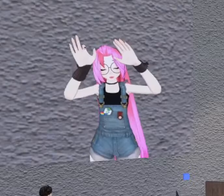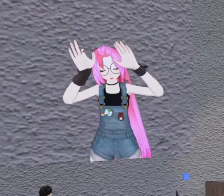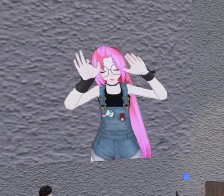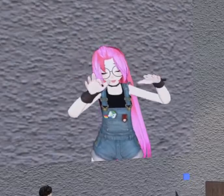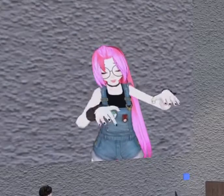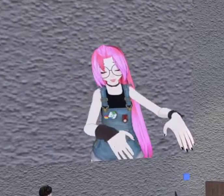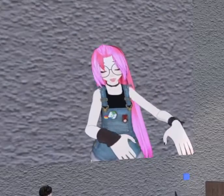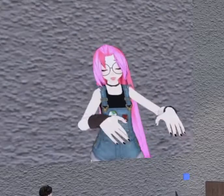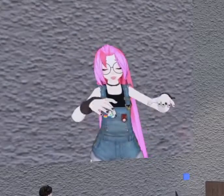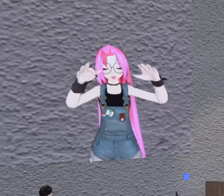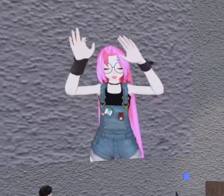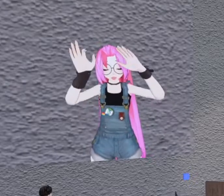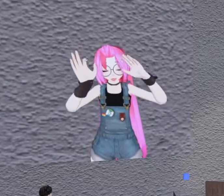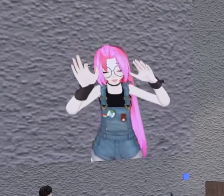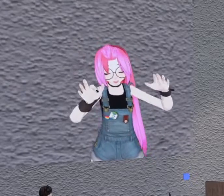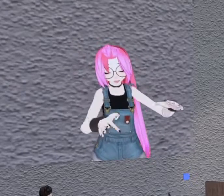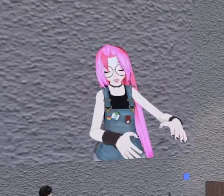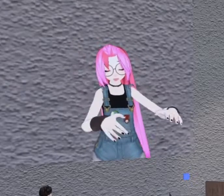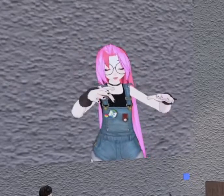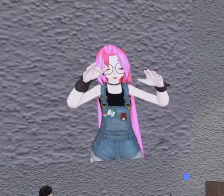Because it's like heavy, so it comes down.